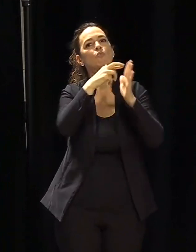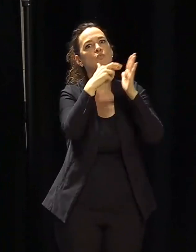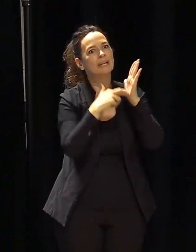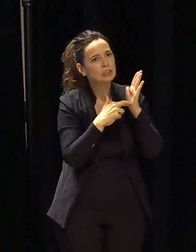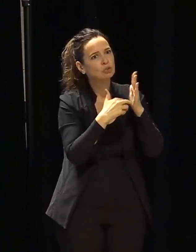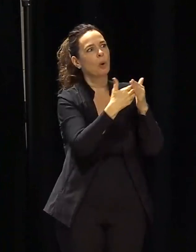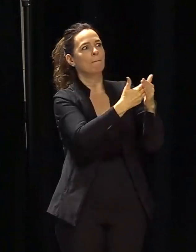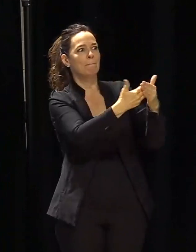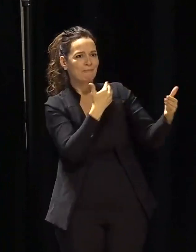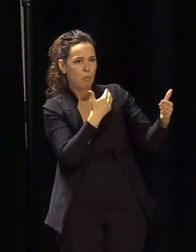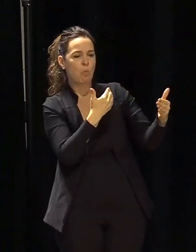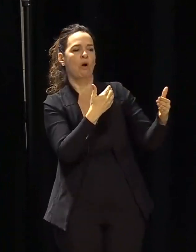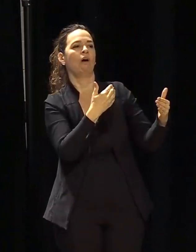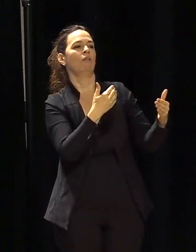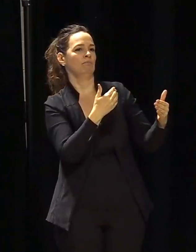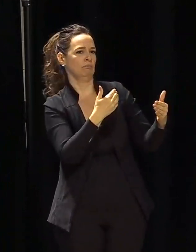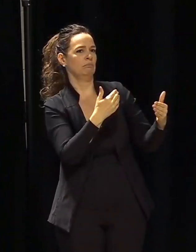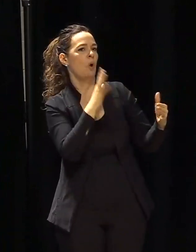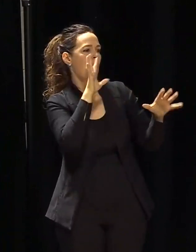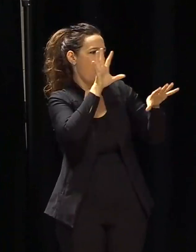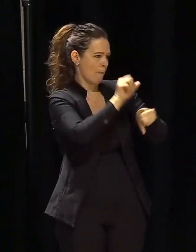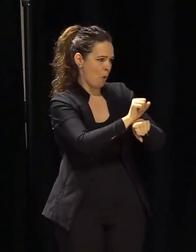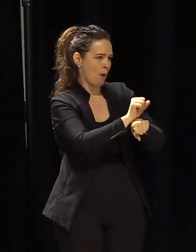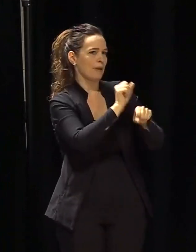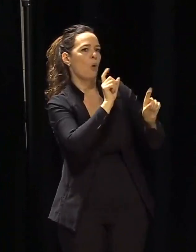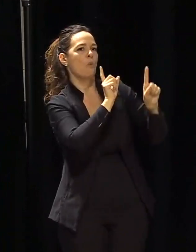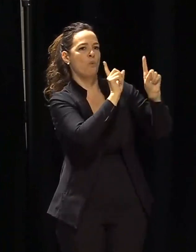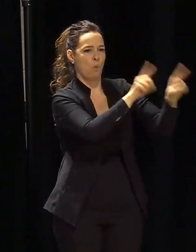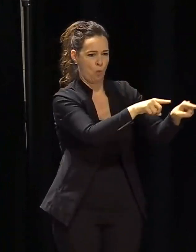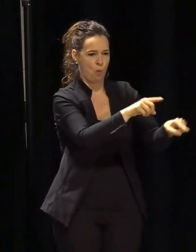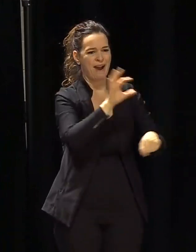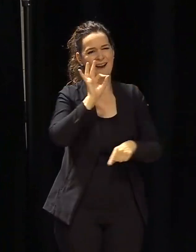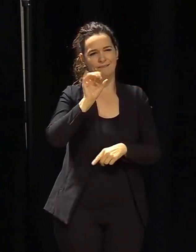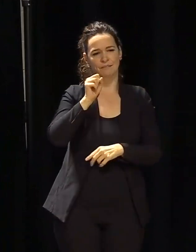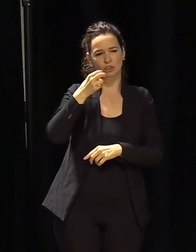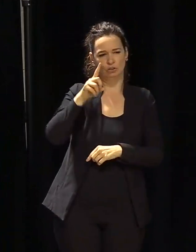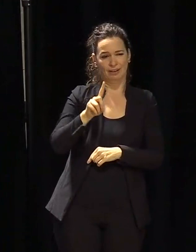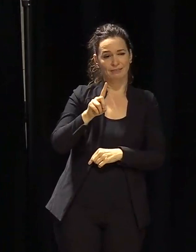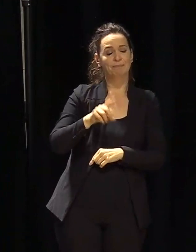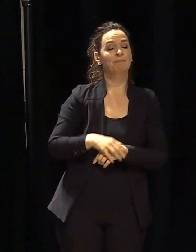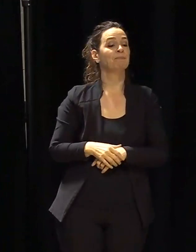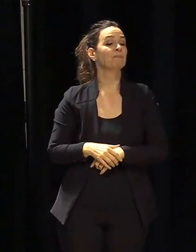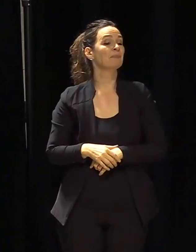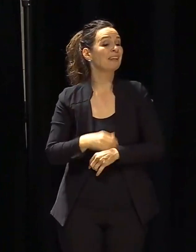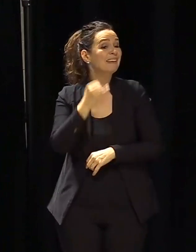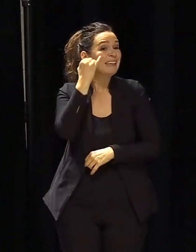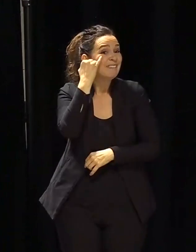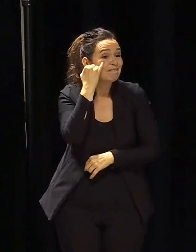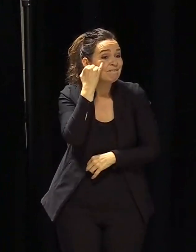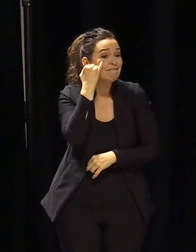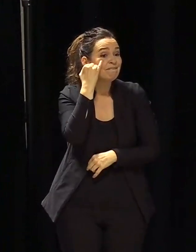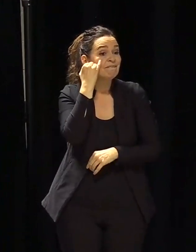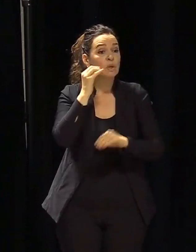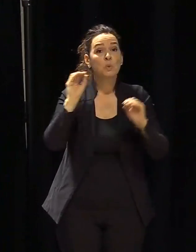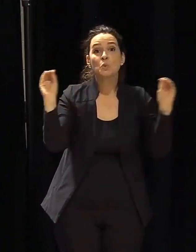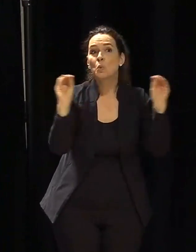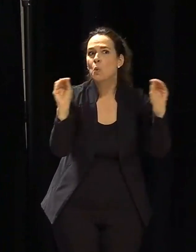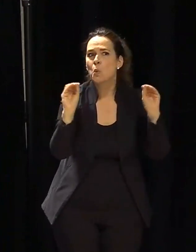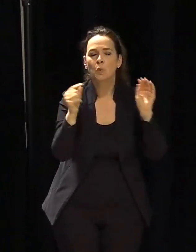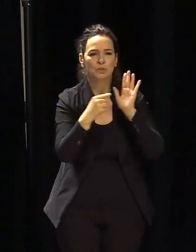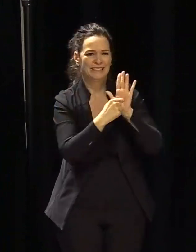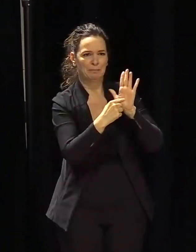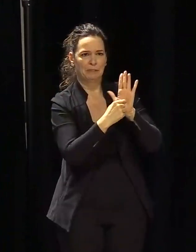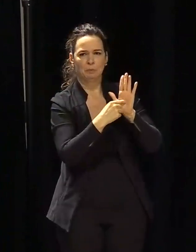been ongoing 7 days a week at the On Center. Some of our registrations have gone down. So what this